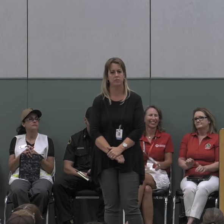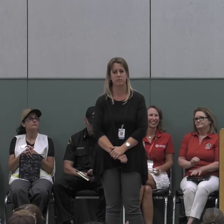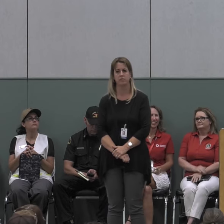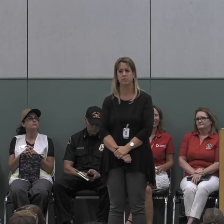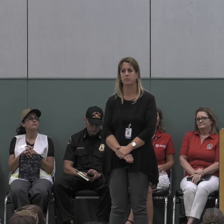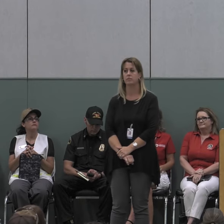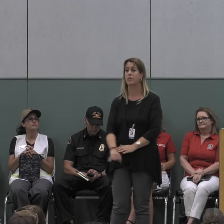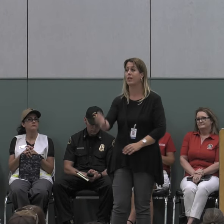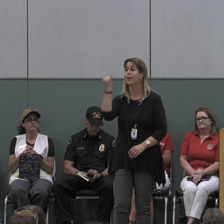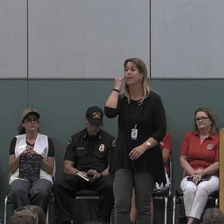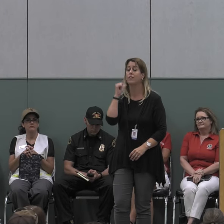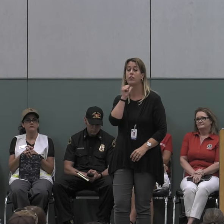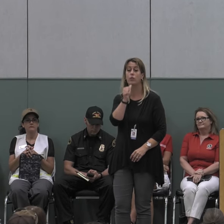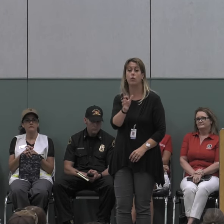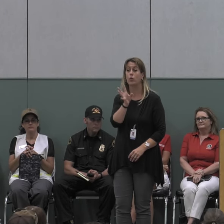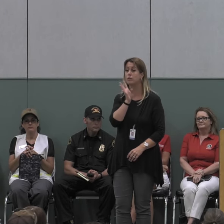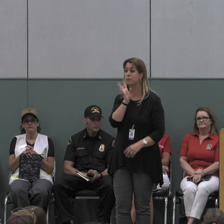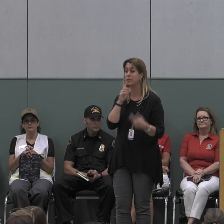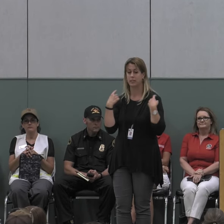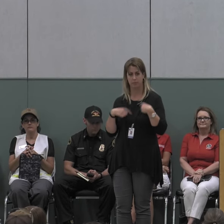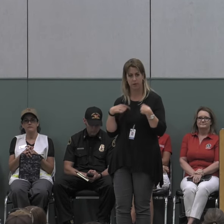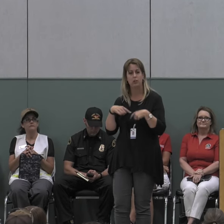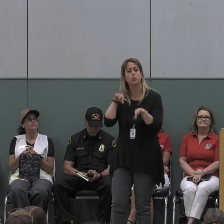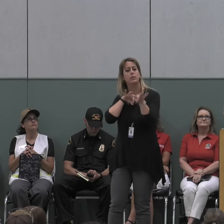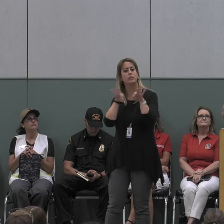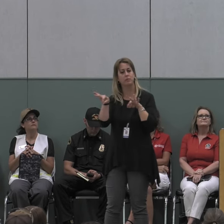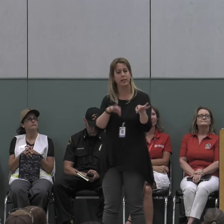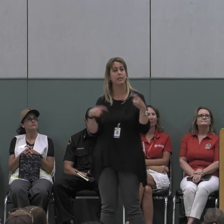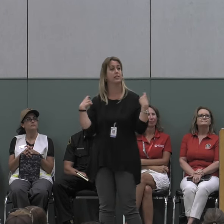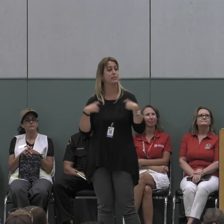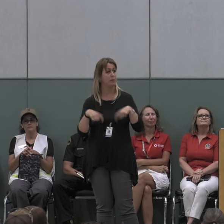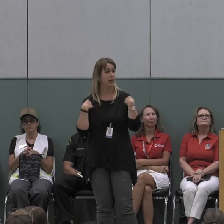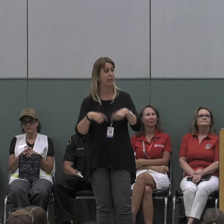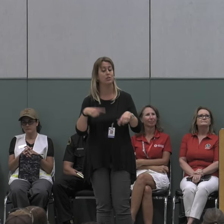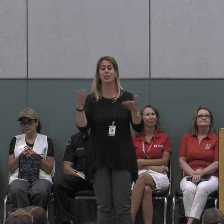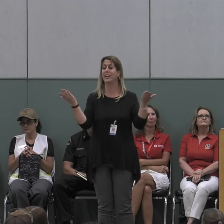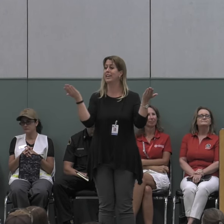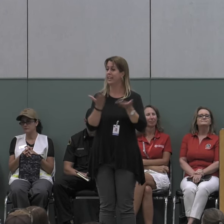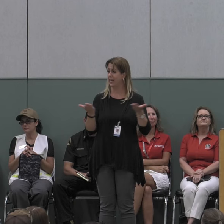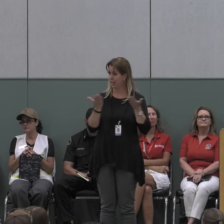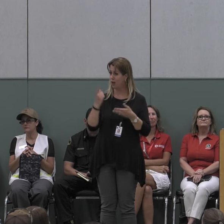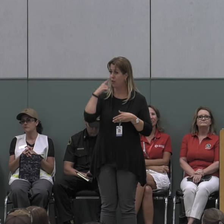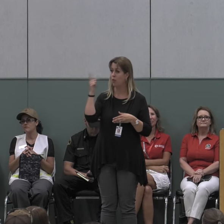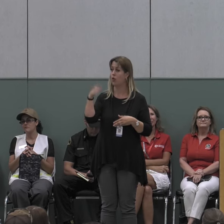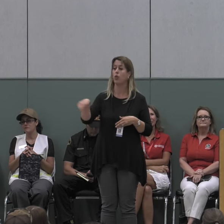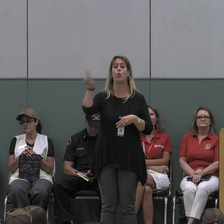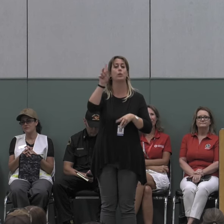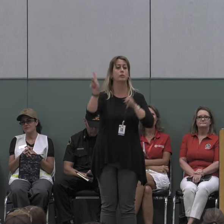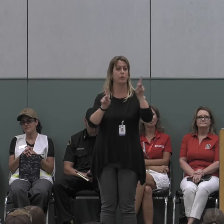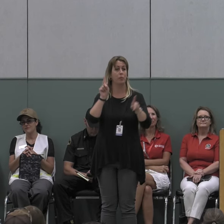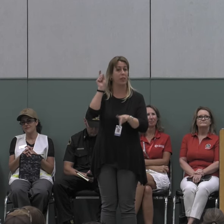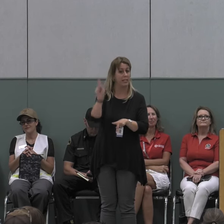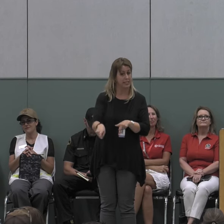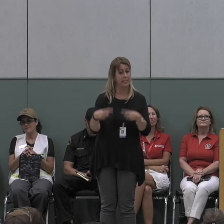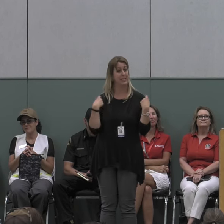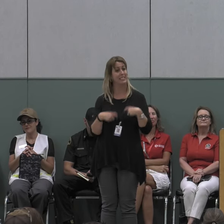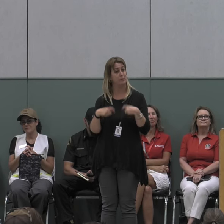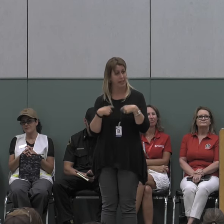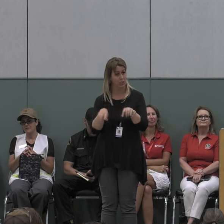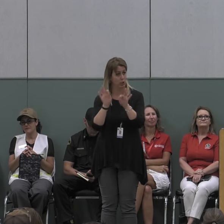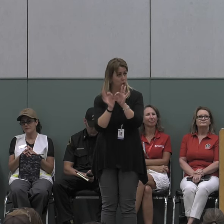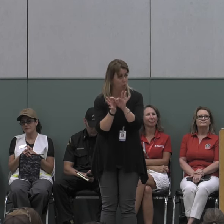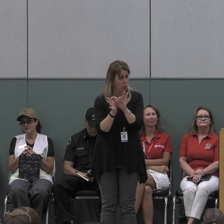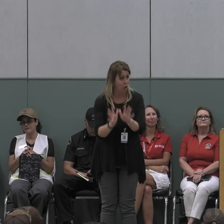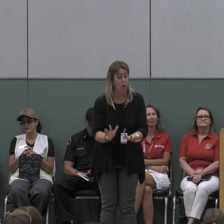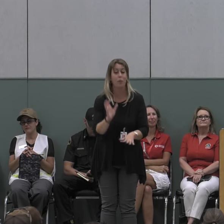So if you don't speak Spanish, she was explaining in Spanish. She's here for those who need a Spanish translator. So there we go.